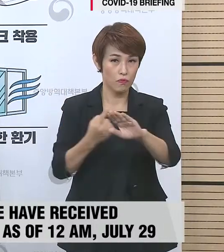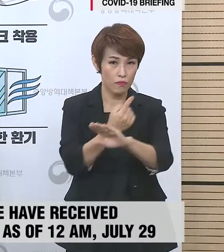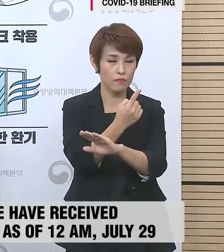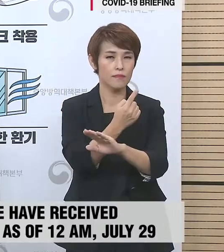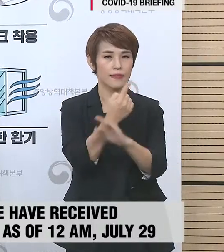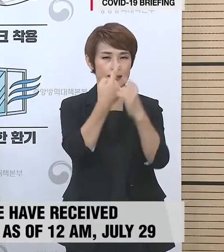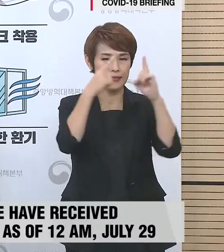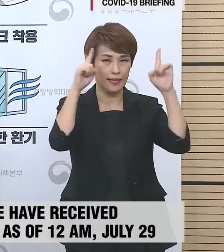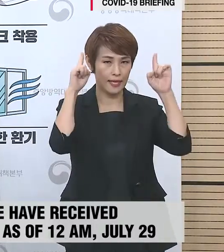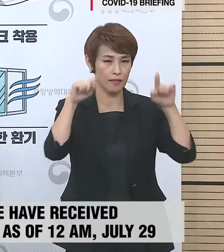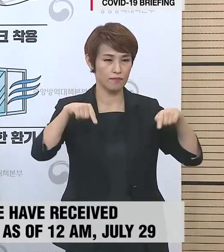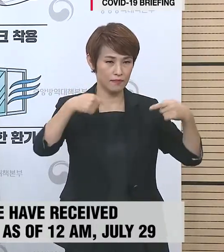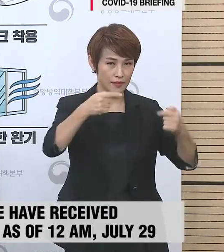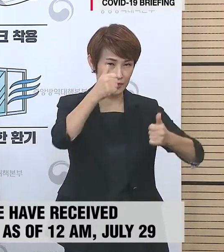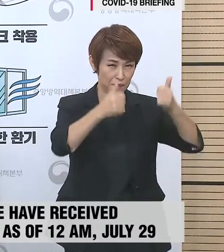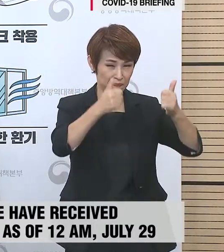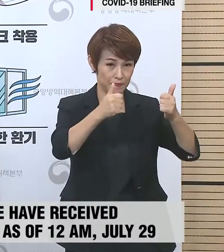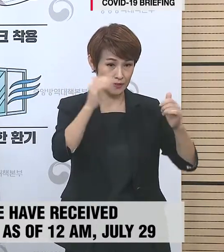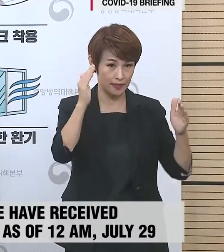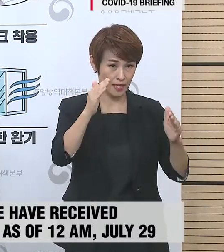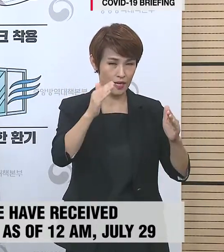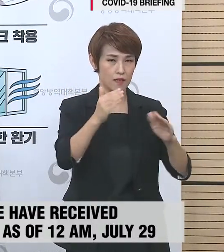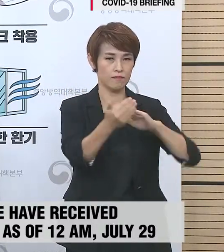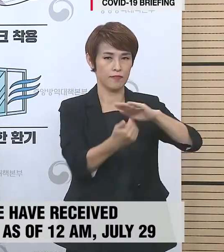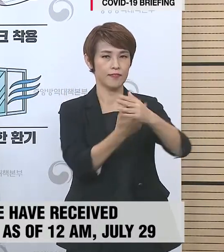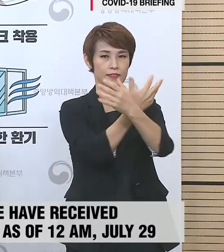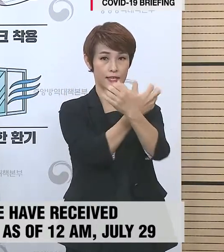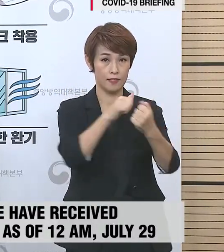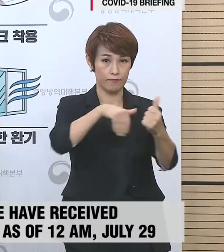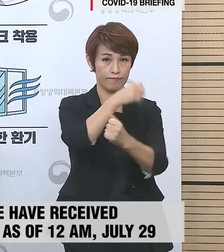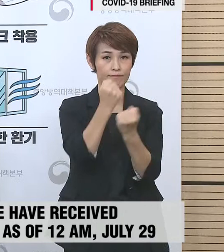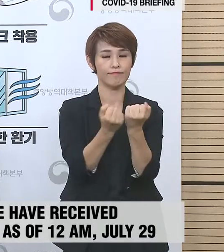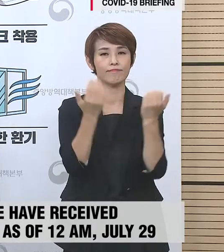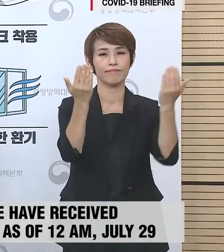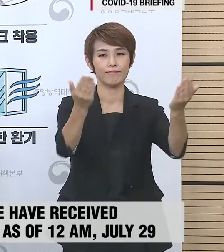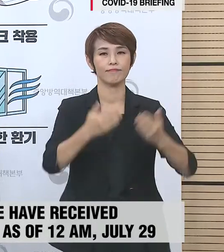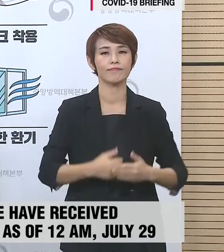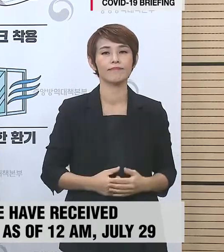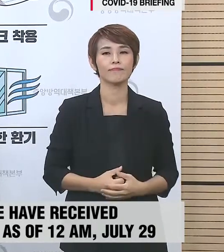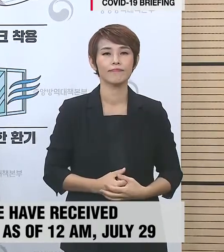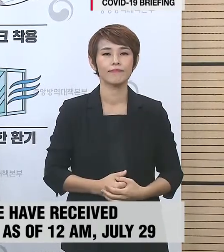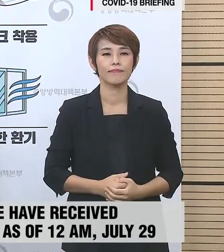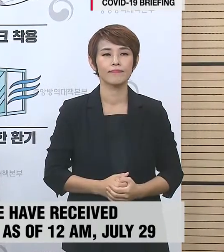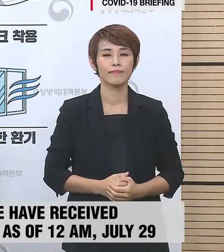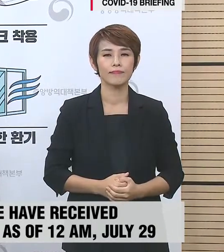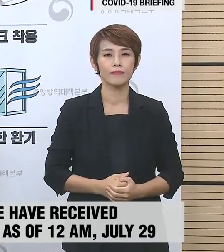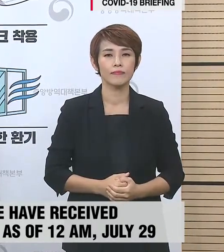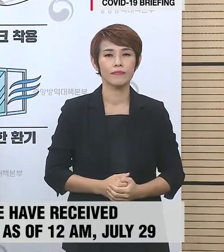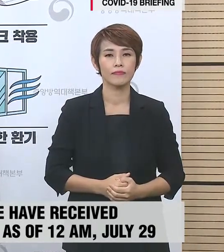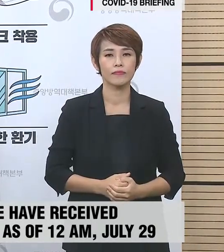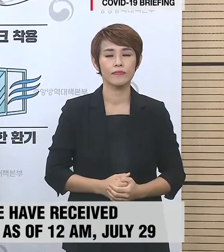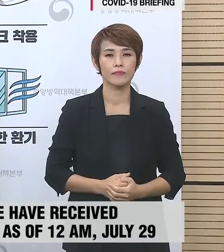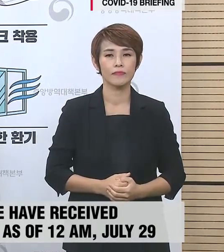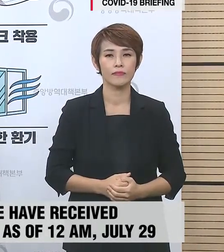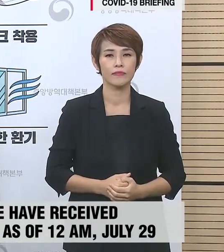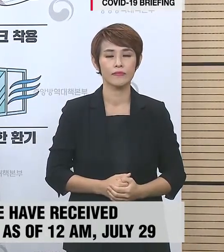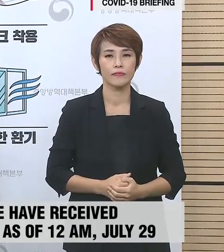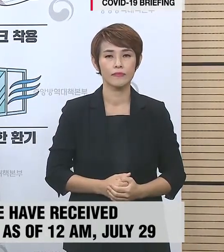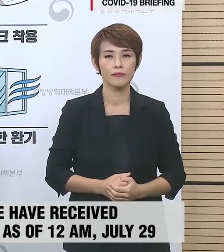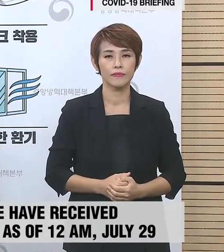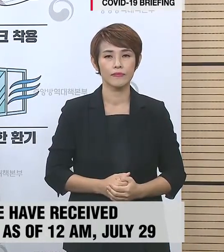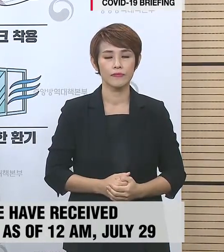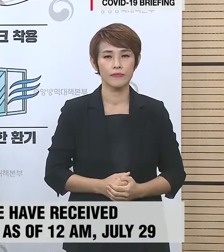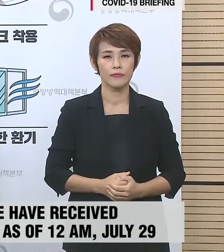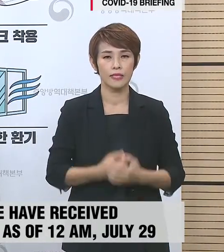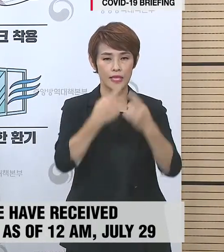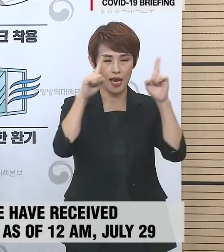fully vaccinated. And as for the college entrance exam takers, aside from those who are enrolled in the third